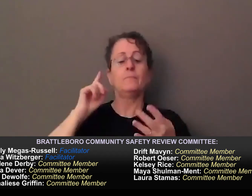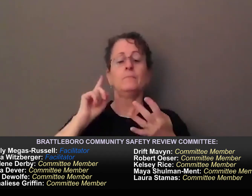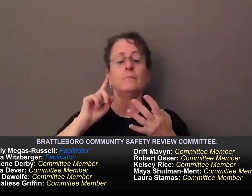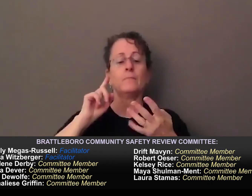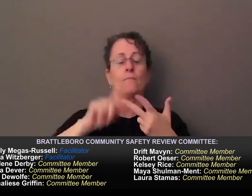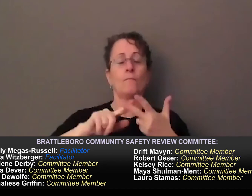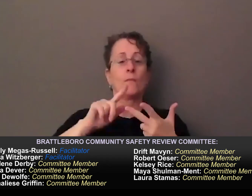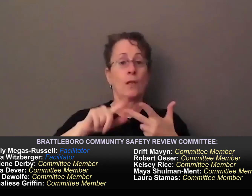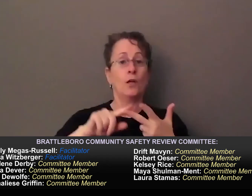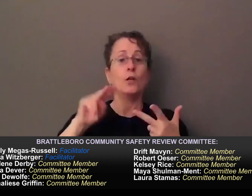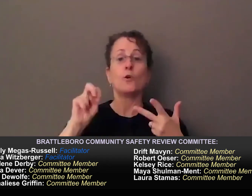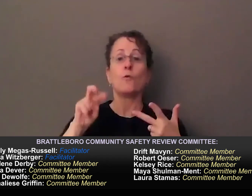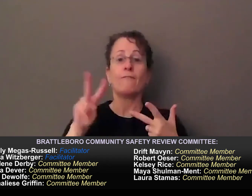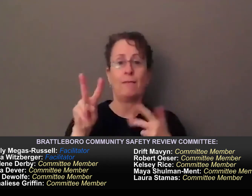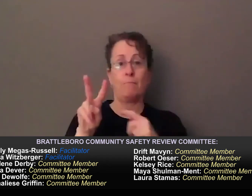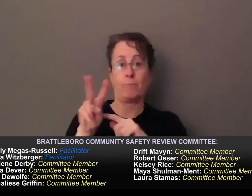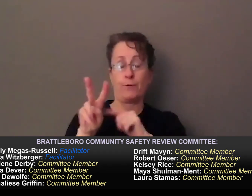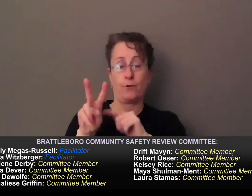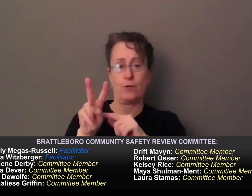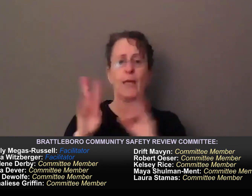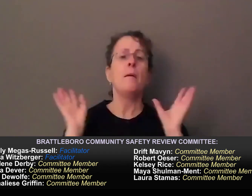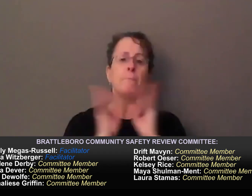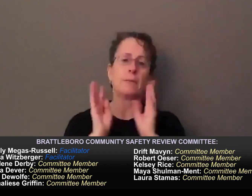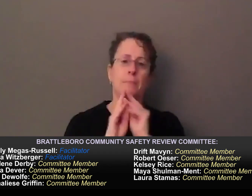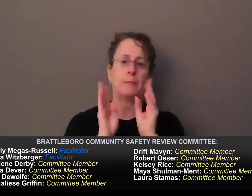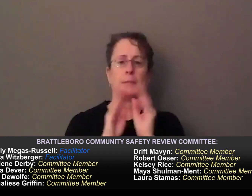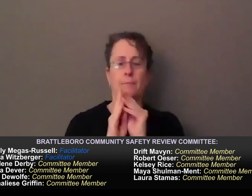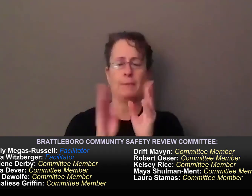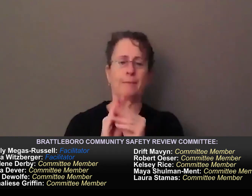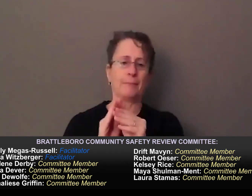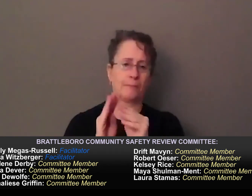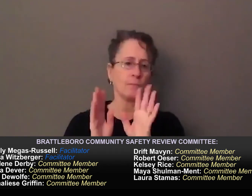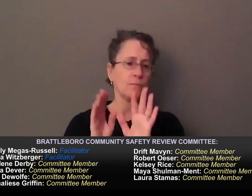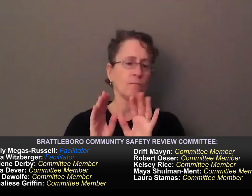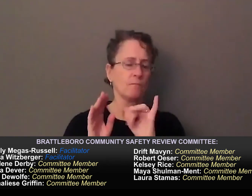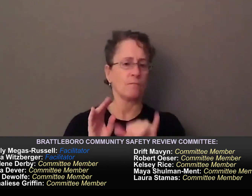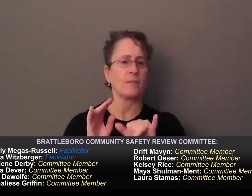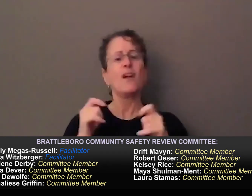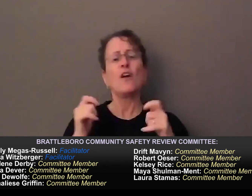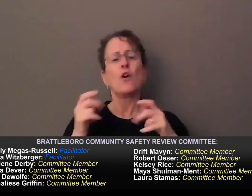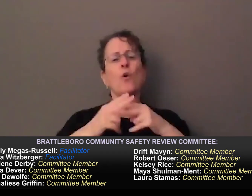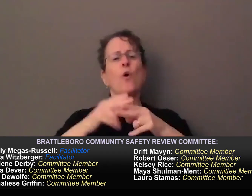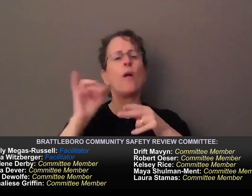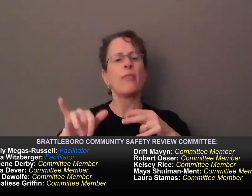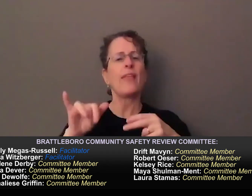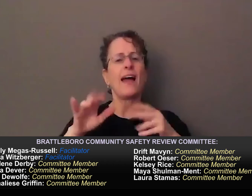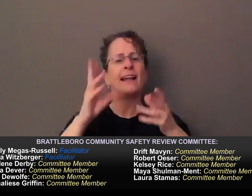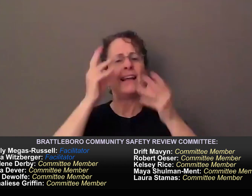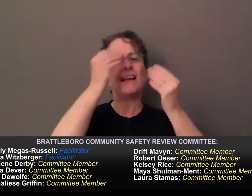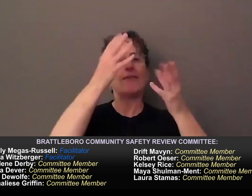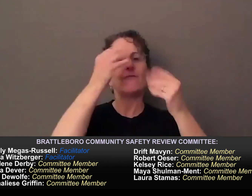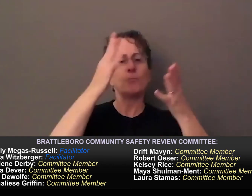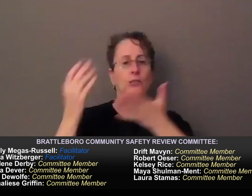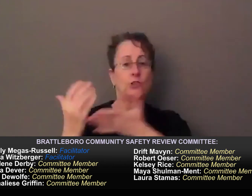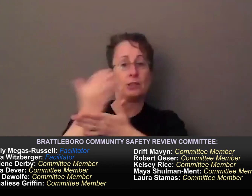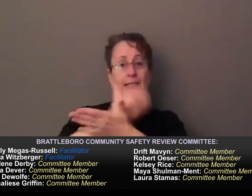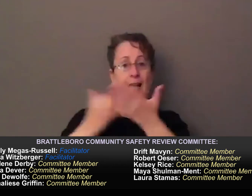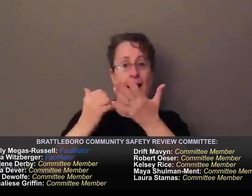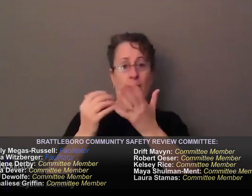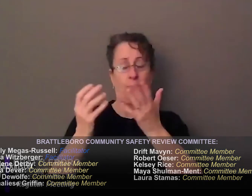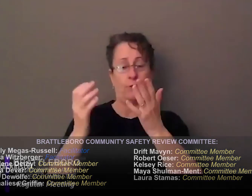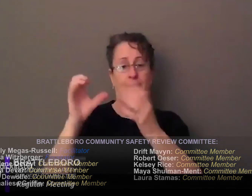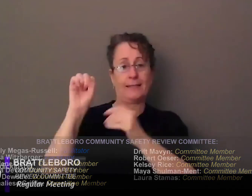like meetings or sessions, we're calling the header is information gathering sessions, and then the